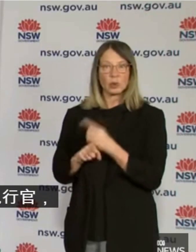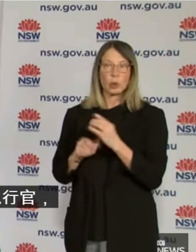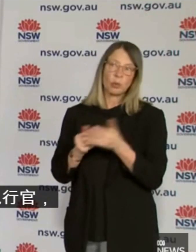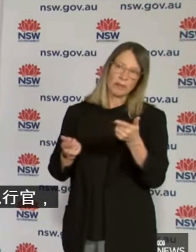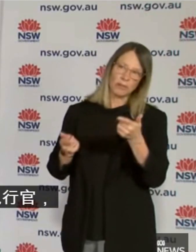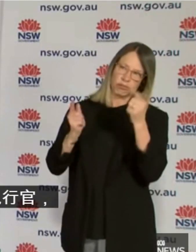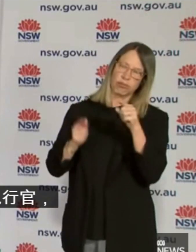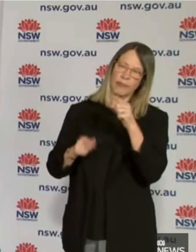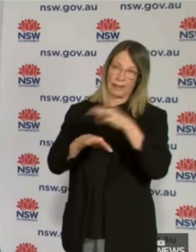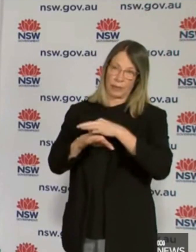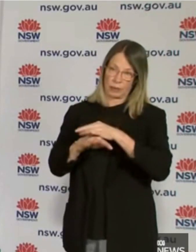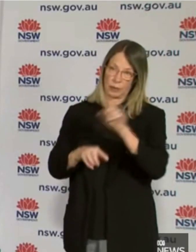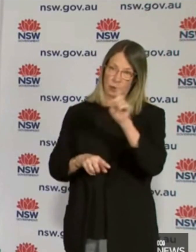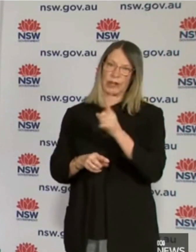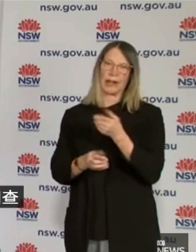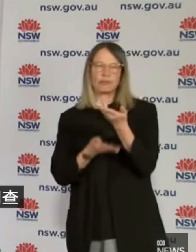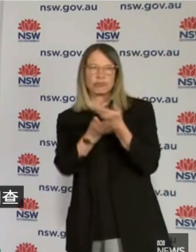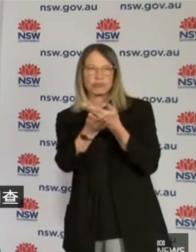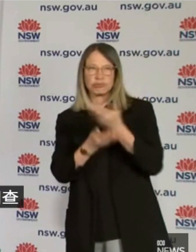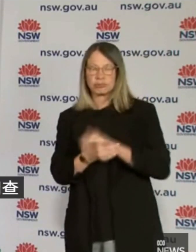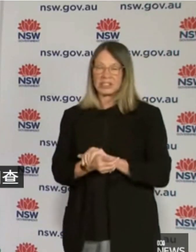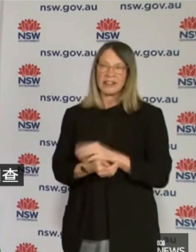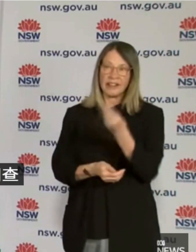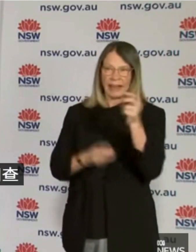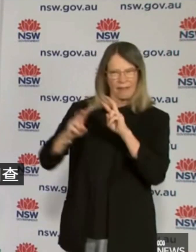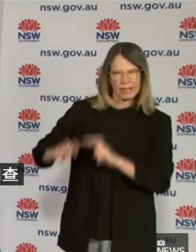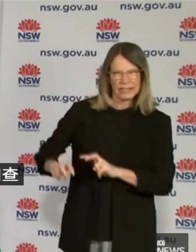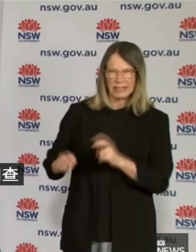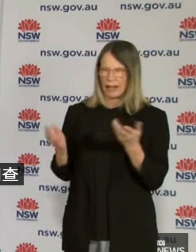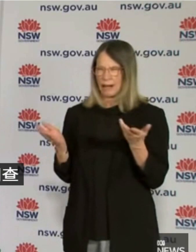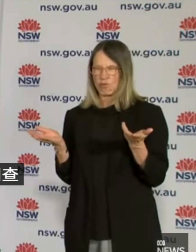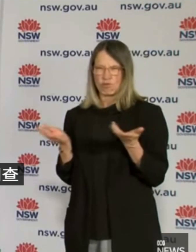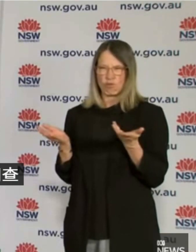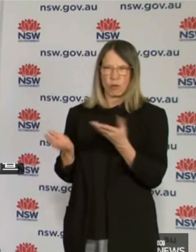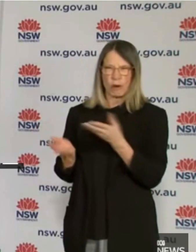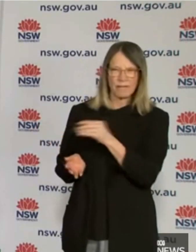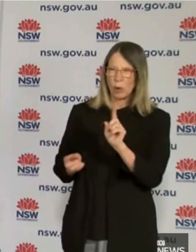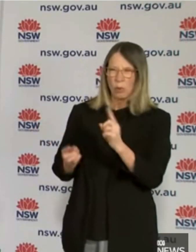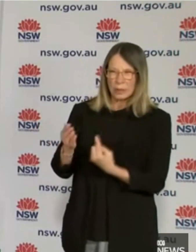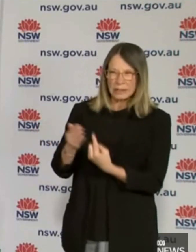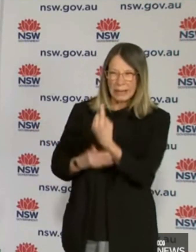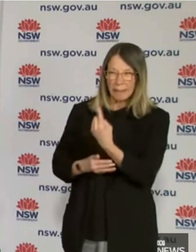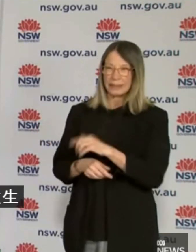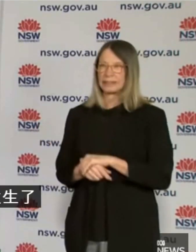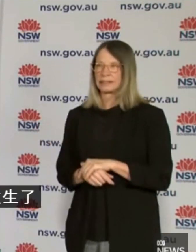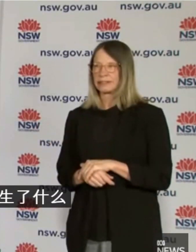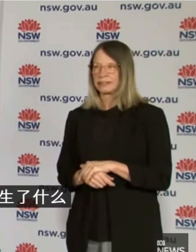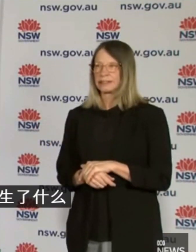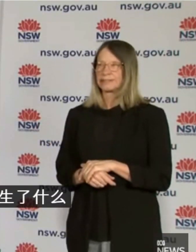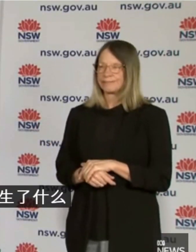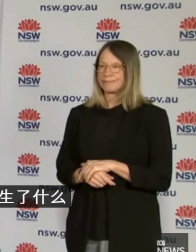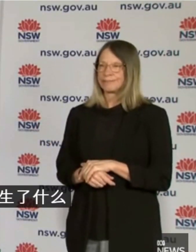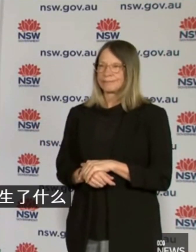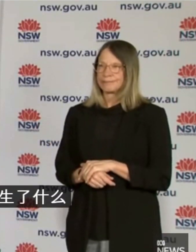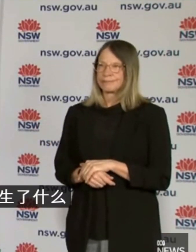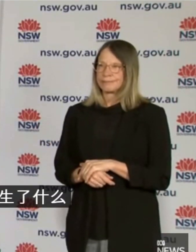today again, and they're doing some investigations to try and work out what actually has occurred with the